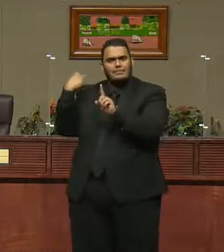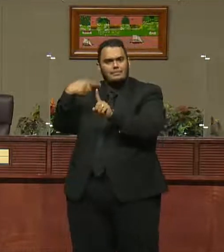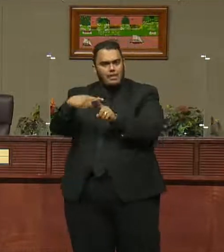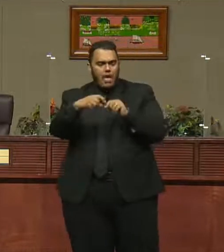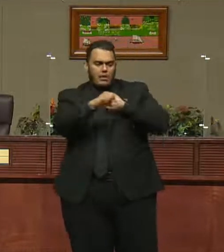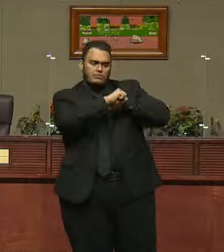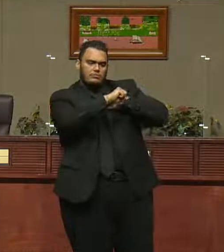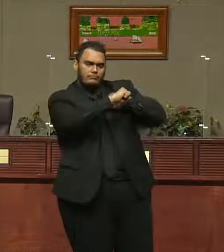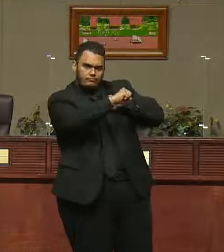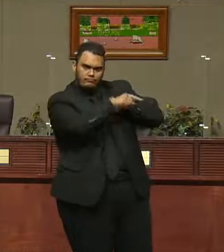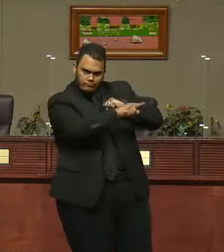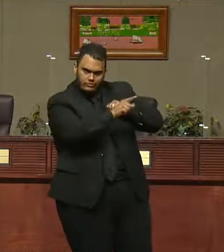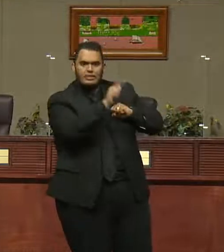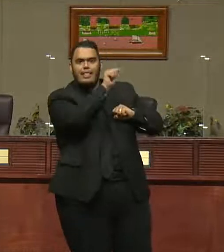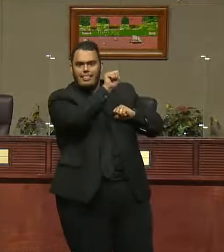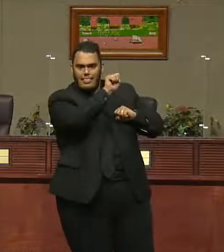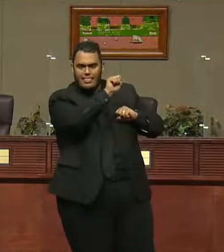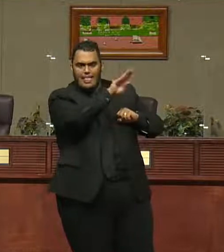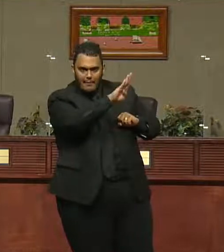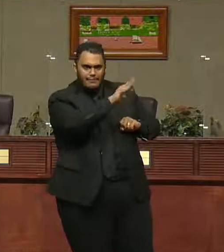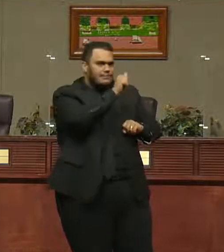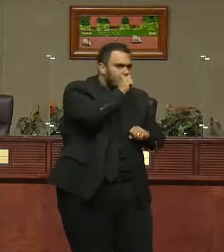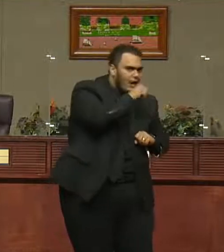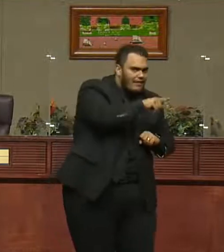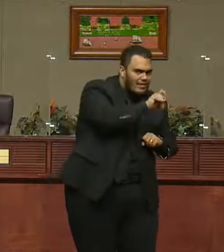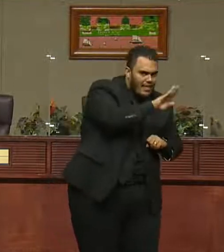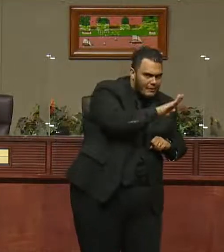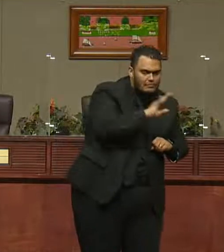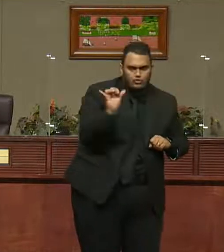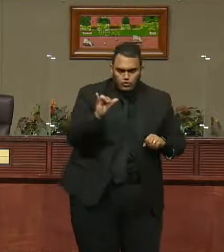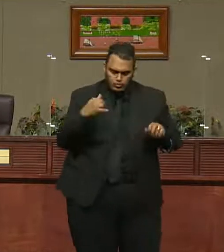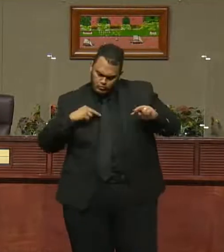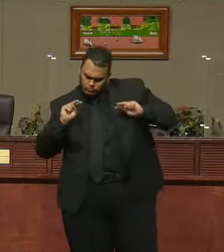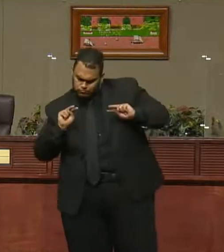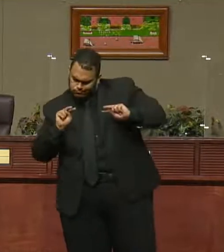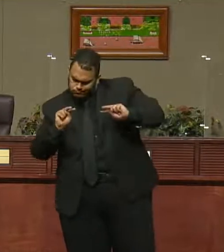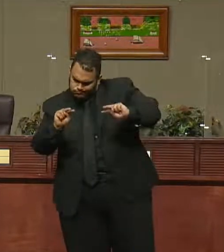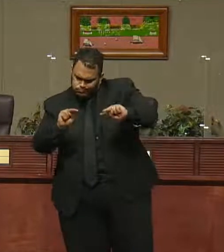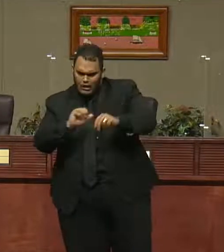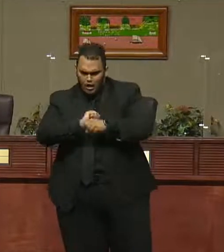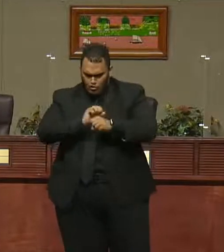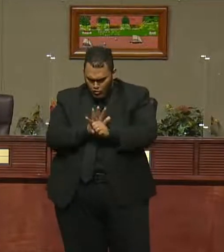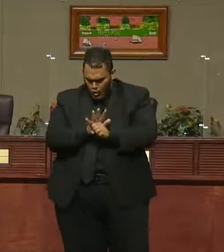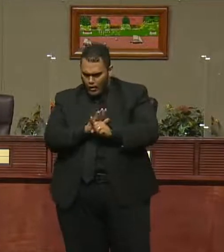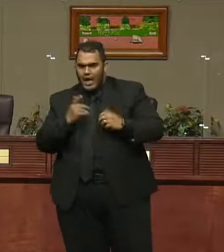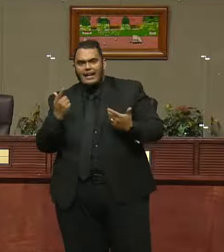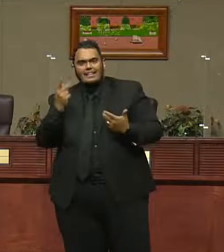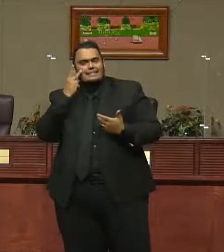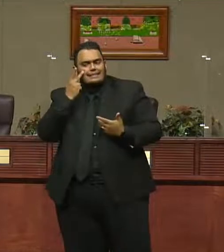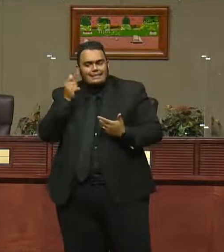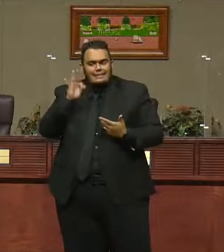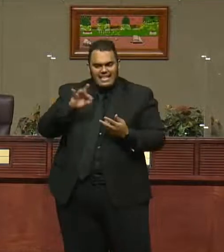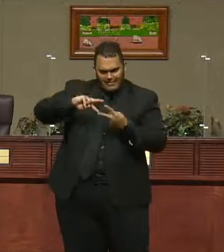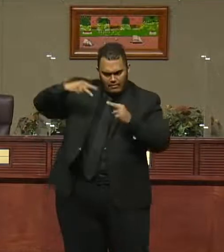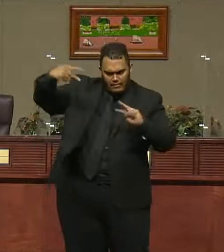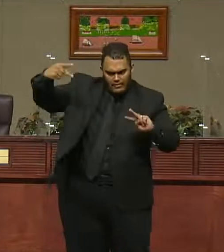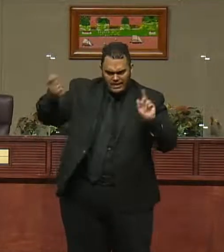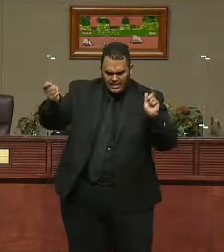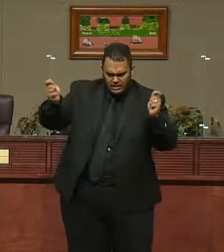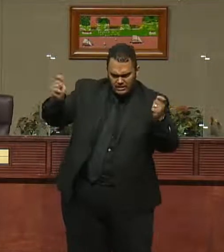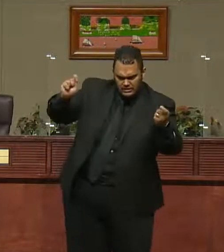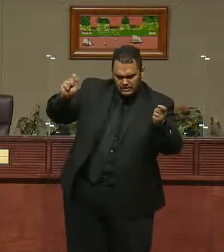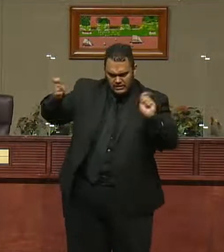sampling that is conducted so that we can increase the number of positive samples that we can do genetic sequencing on to try